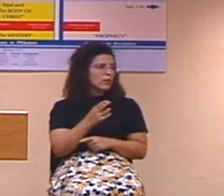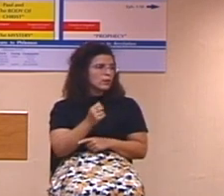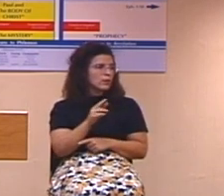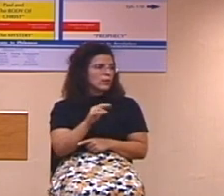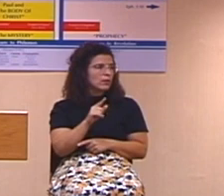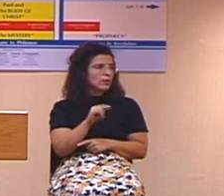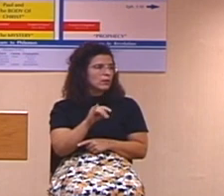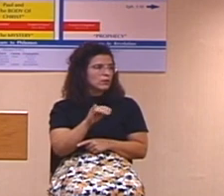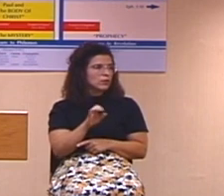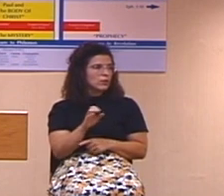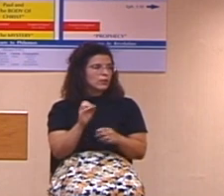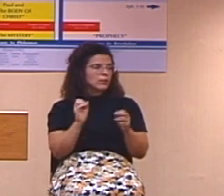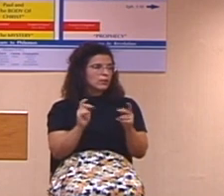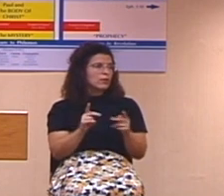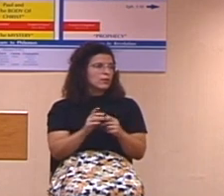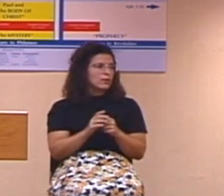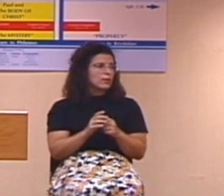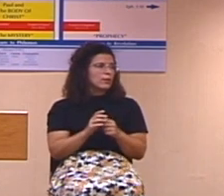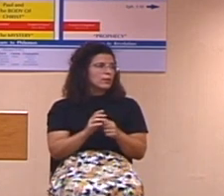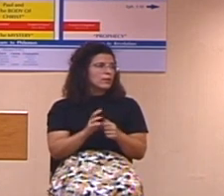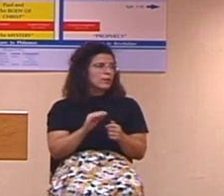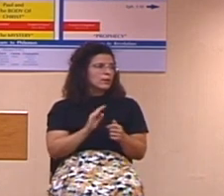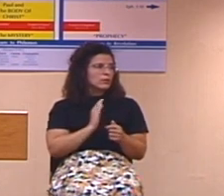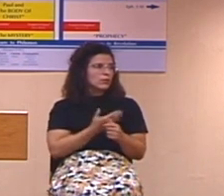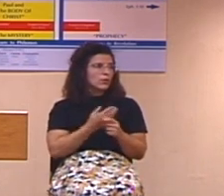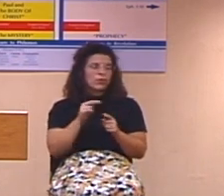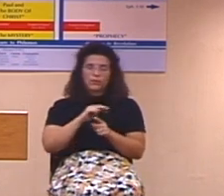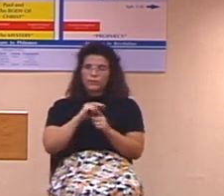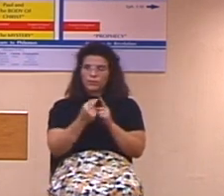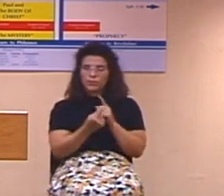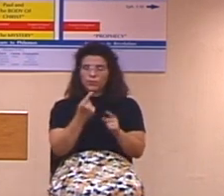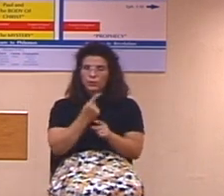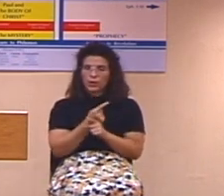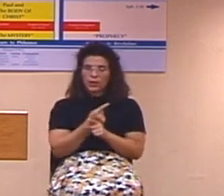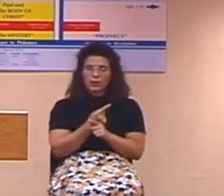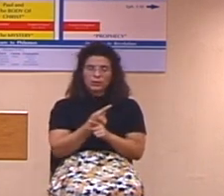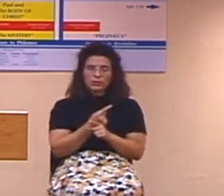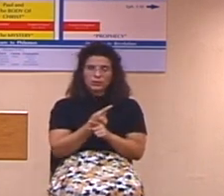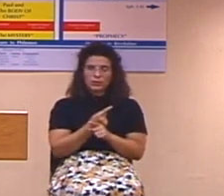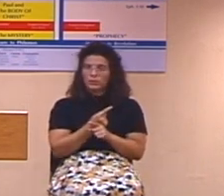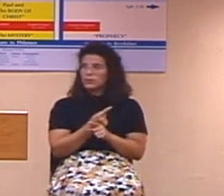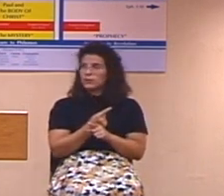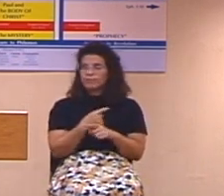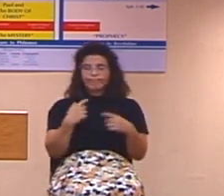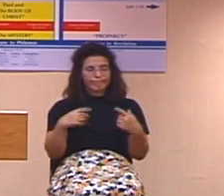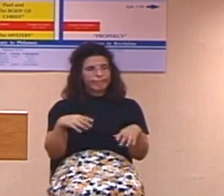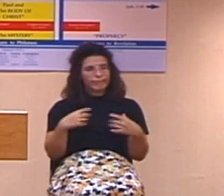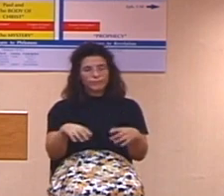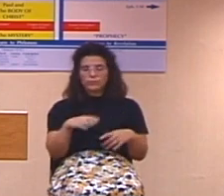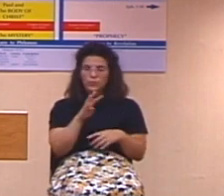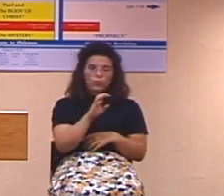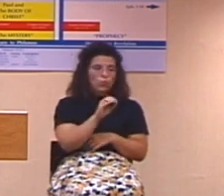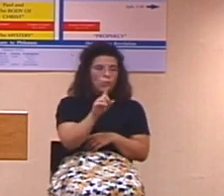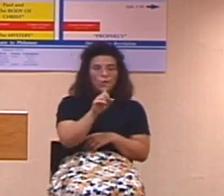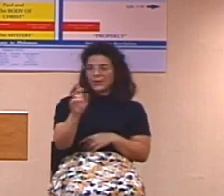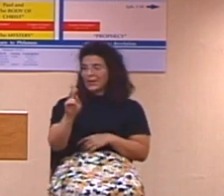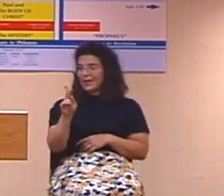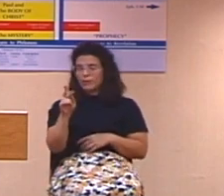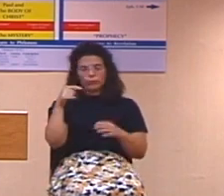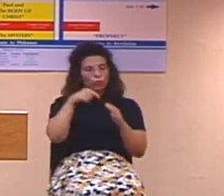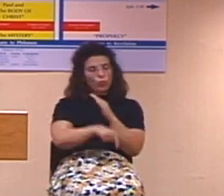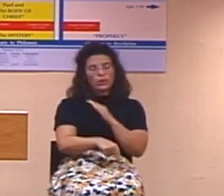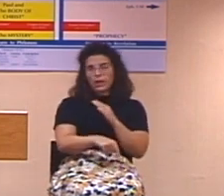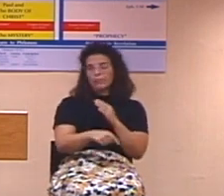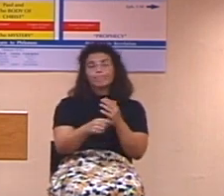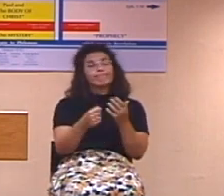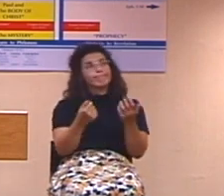you. Okay. That's our view, isn't it? Boy, life really is. Yeah. Oh, man, the 401k is going down. Right? Yeah.